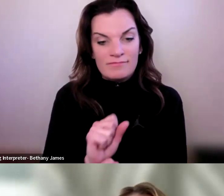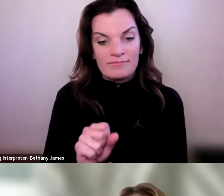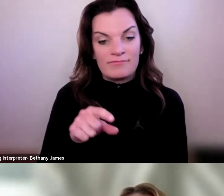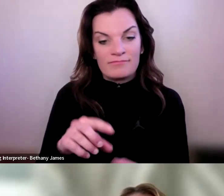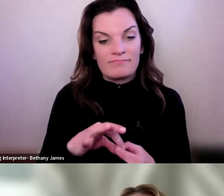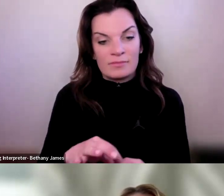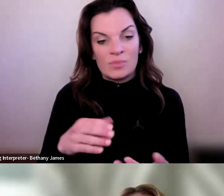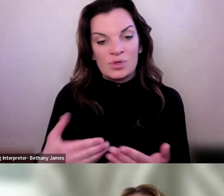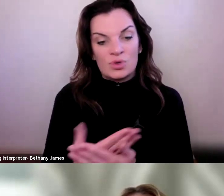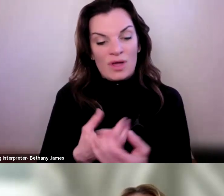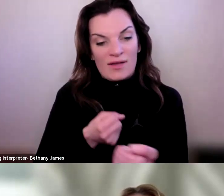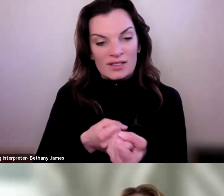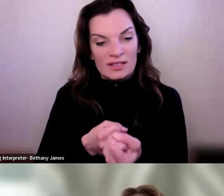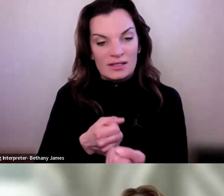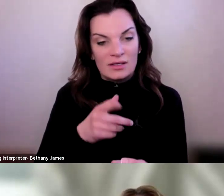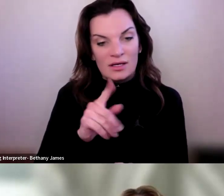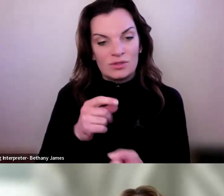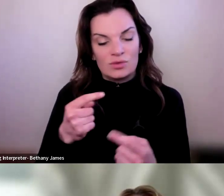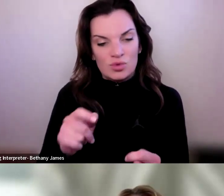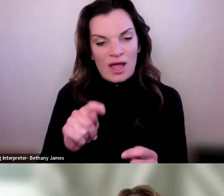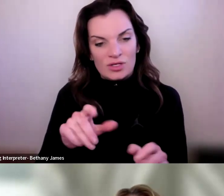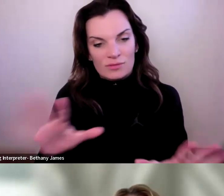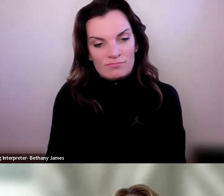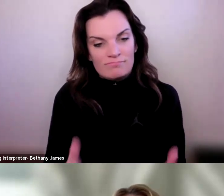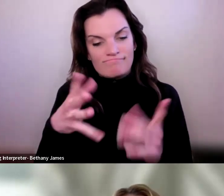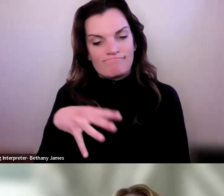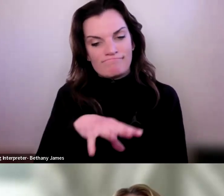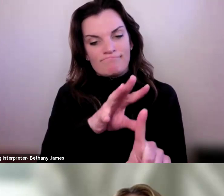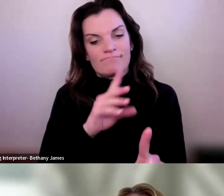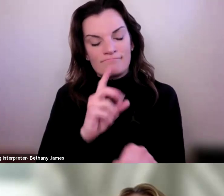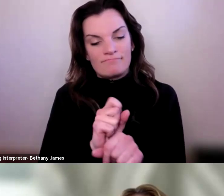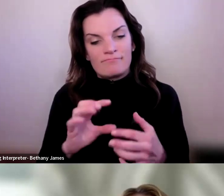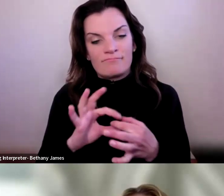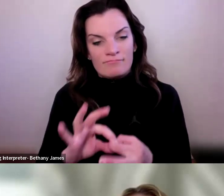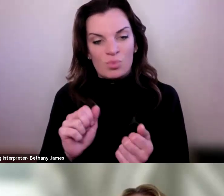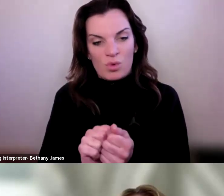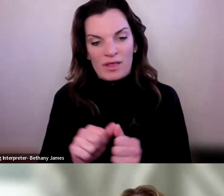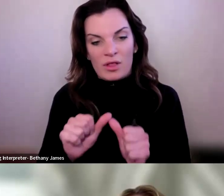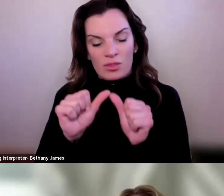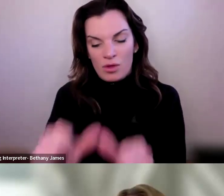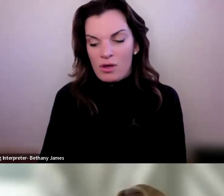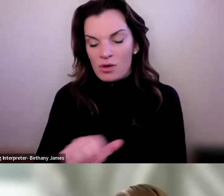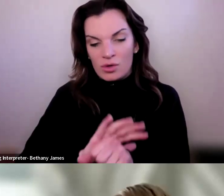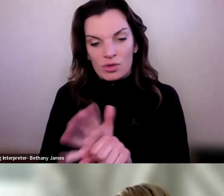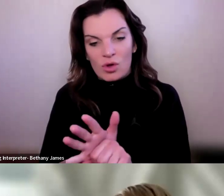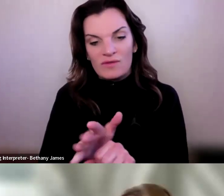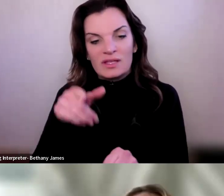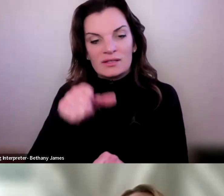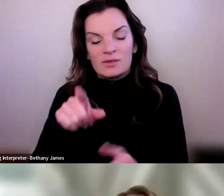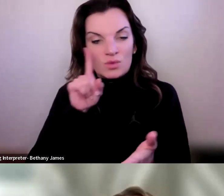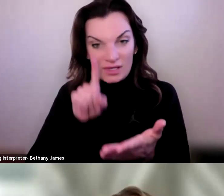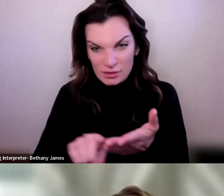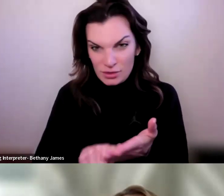advocacy, successfully advancing the conversation around the need for long COVID research funding by combining patient experiences with